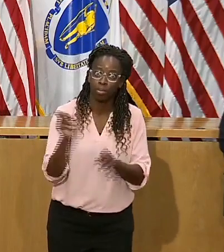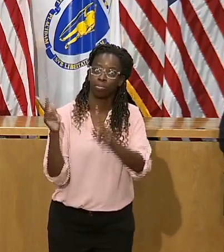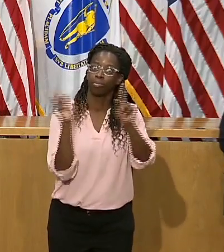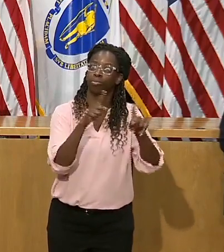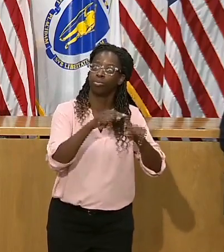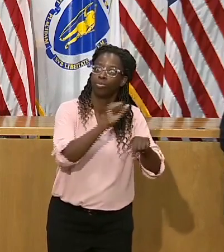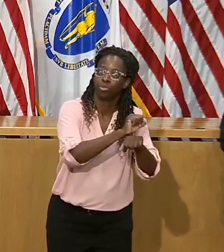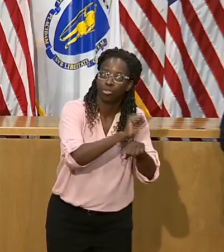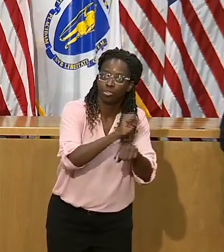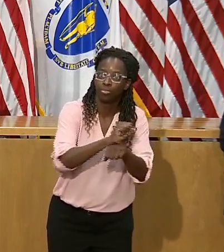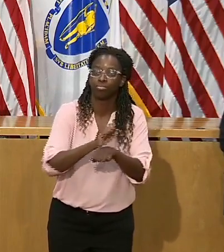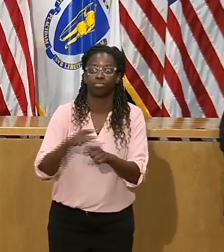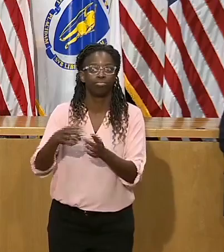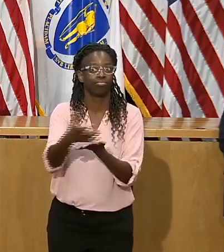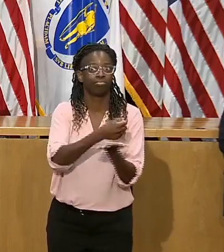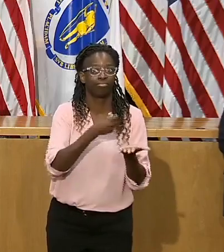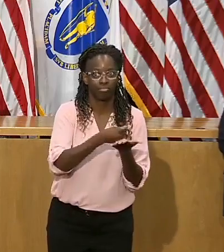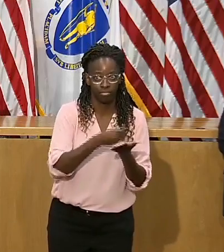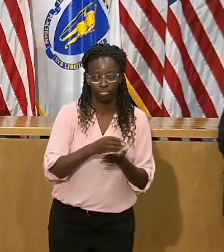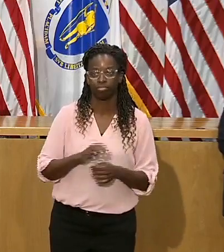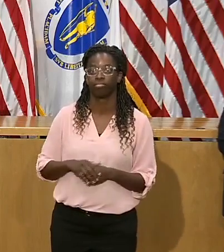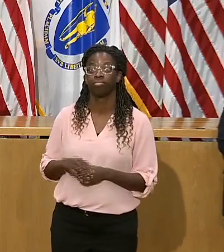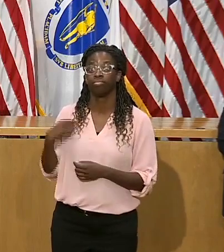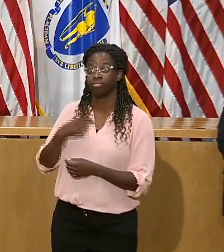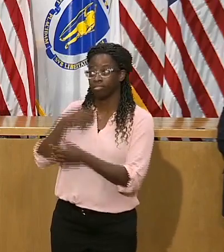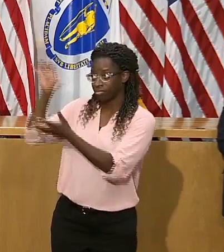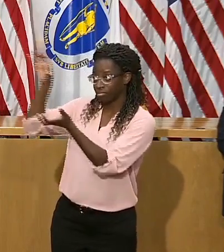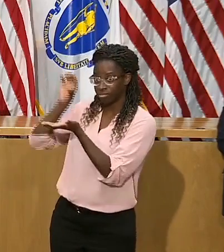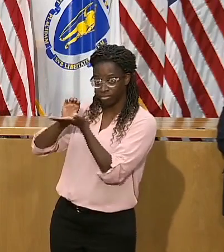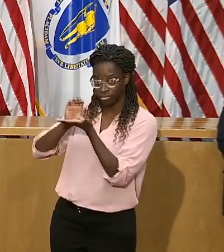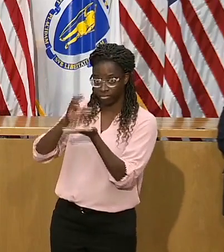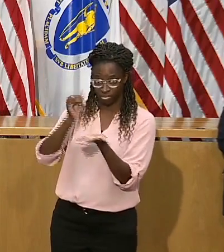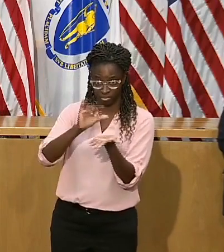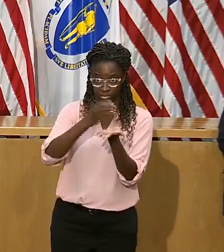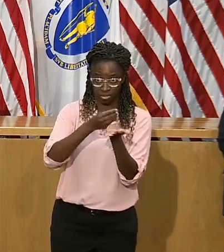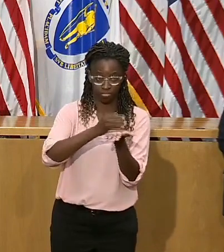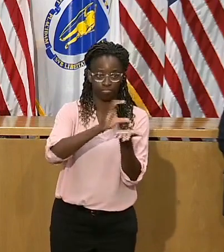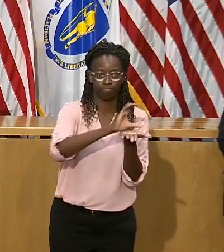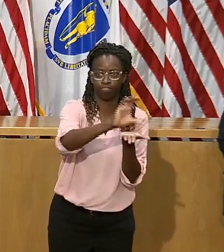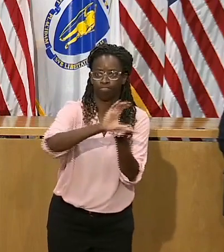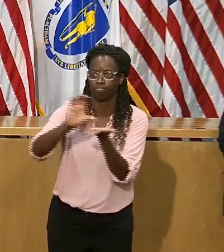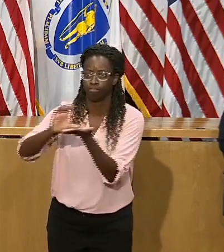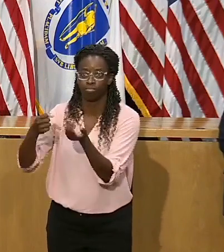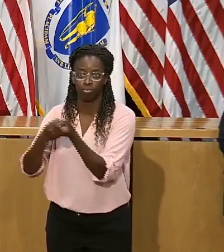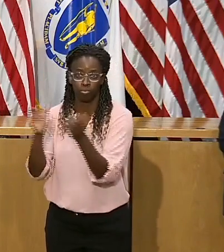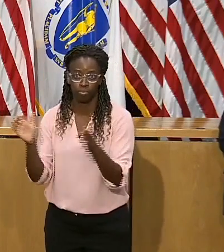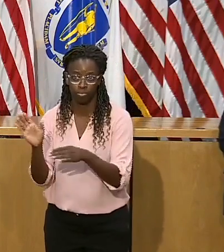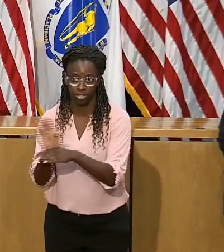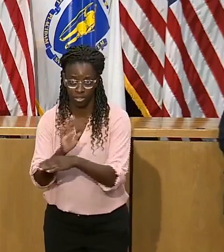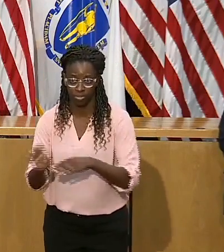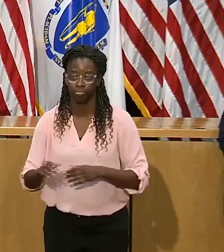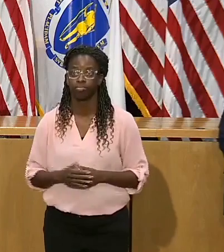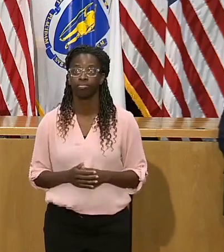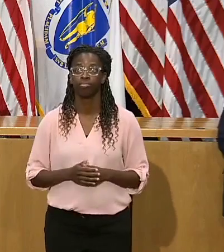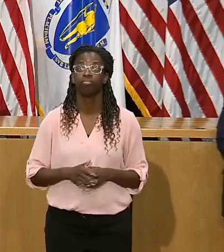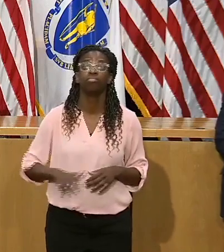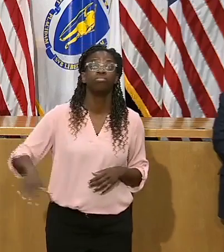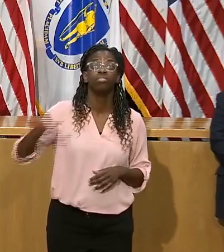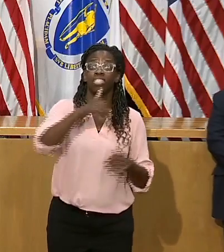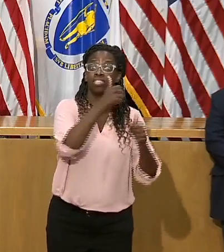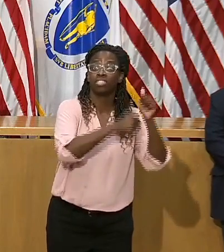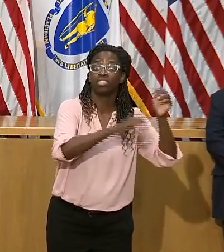and our progress. These businesses and workers that make up our downtowns are owned and operated by many of our friends and